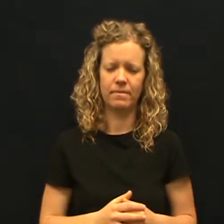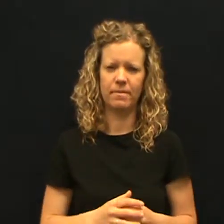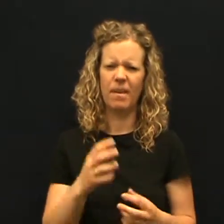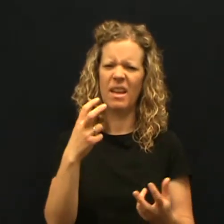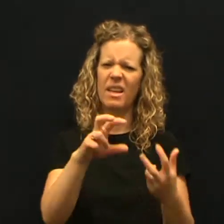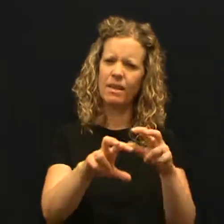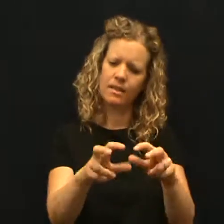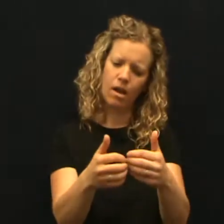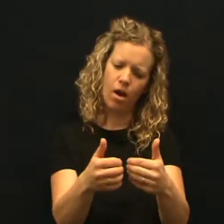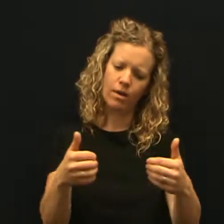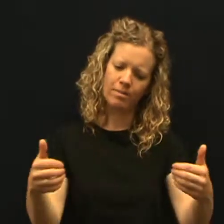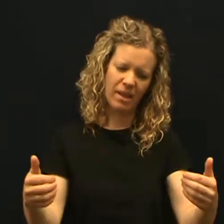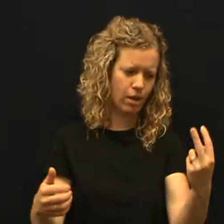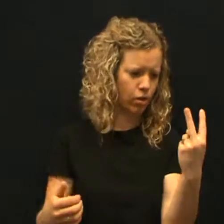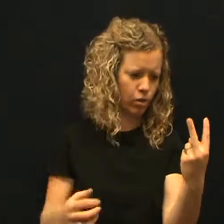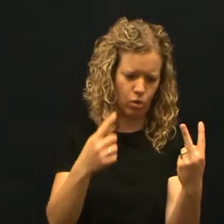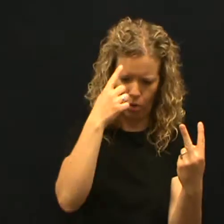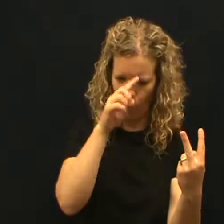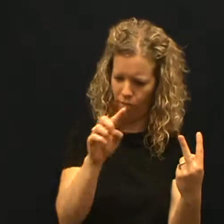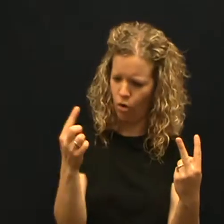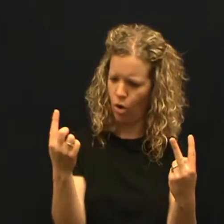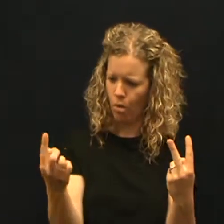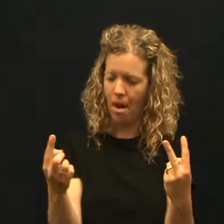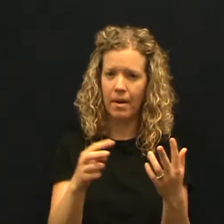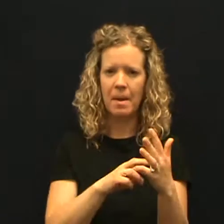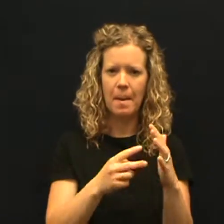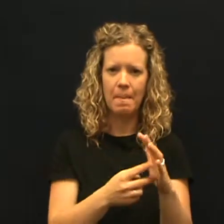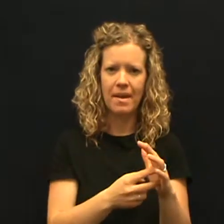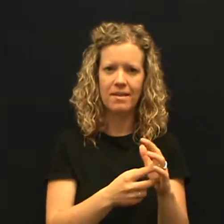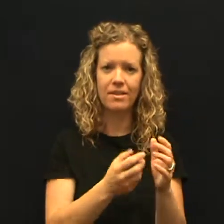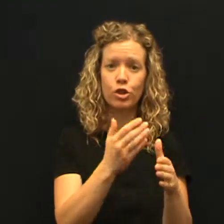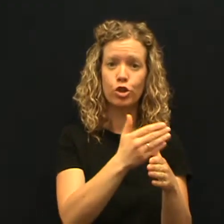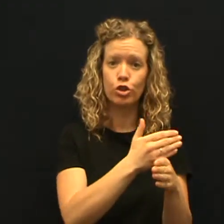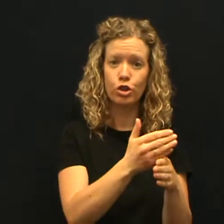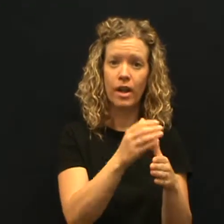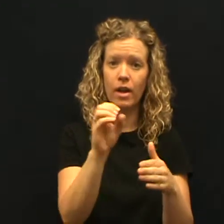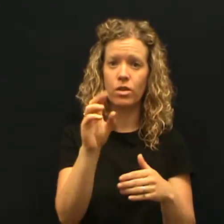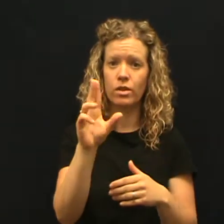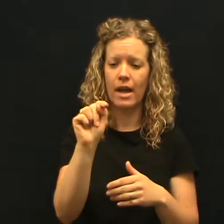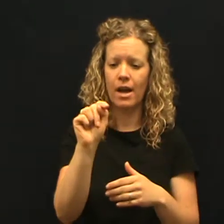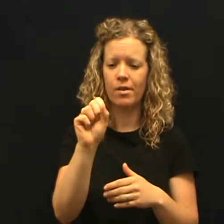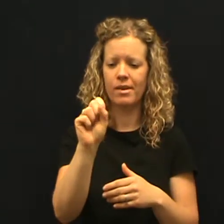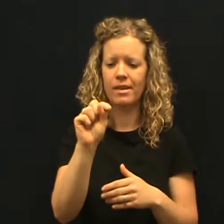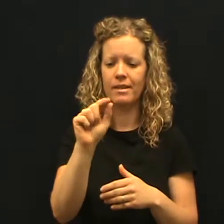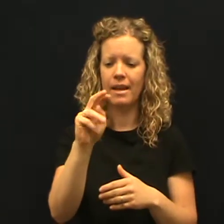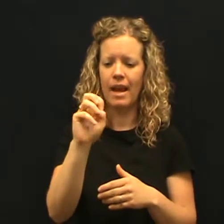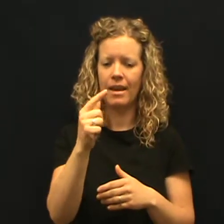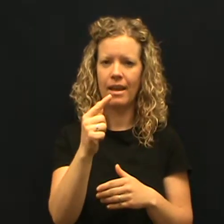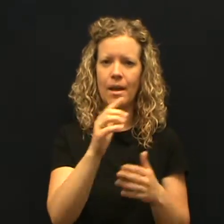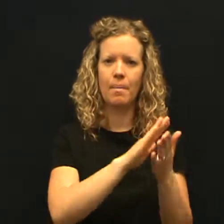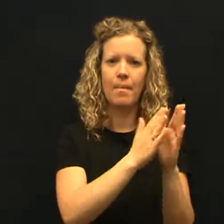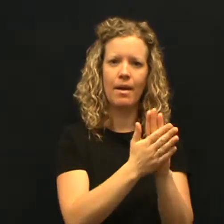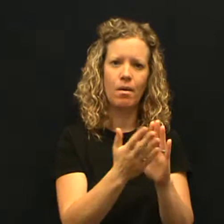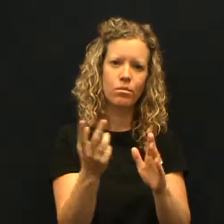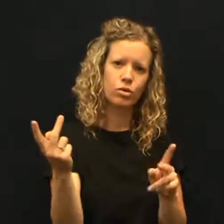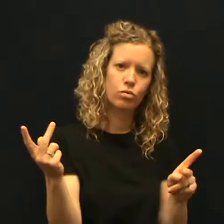if it's 2-for-1, we're going to double the number of shares outstanding. So instead of 1 million shares, we're now going to have 2 million, but we're going